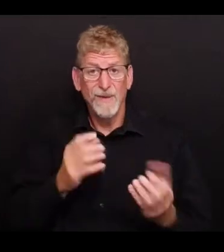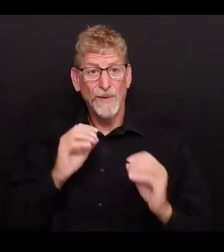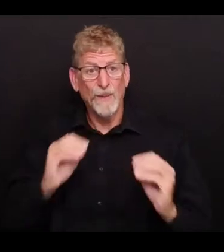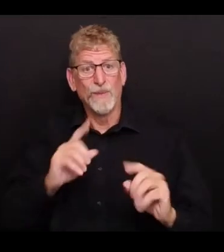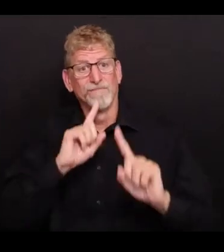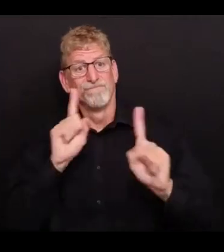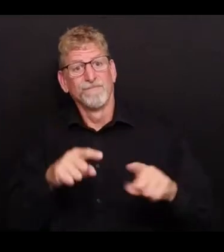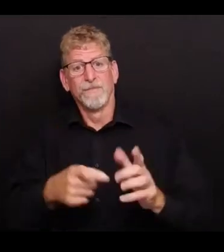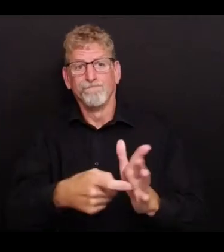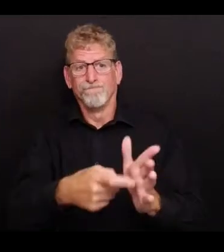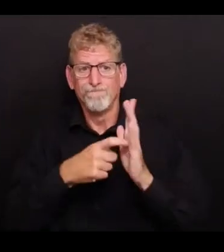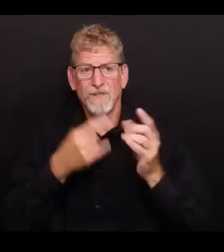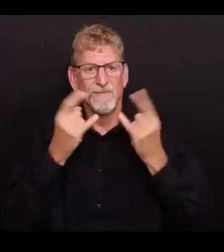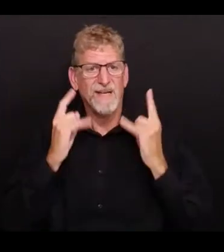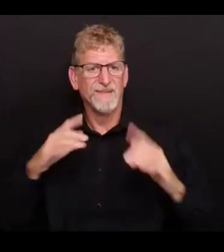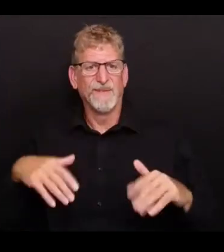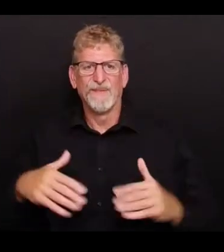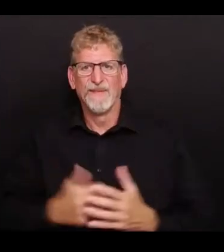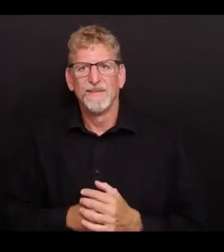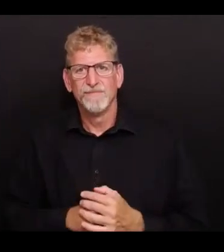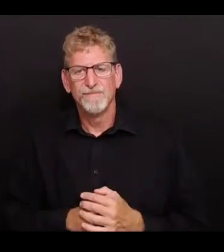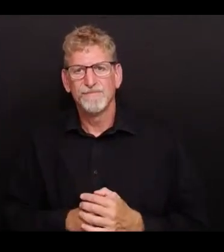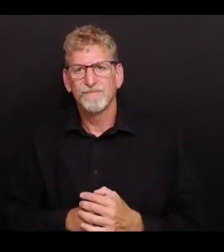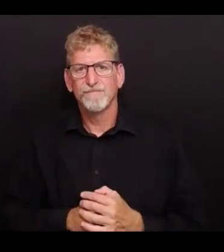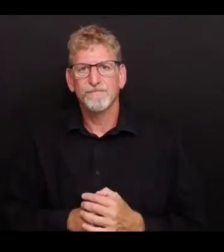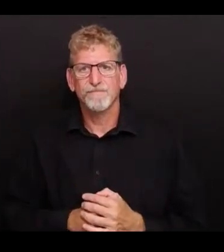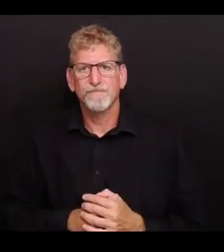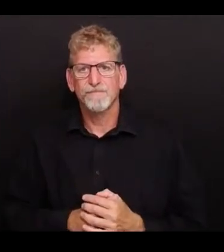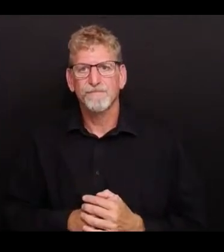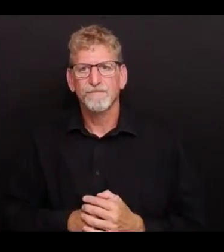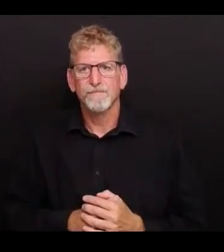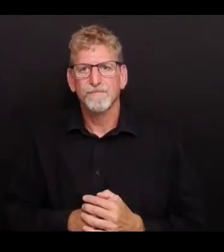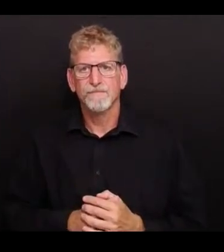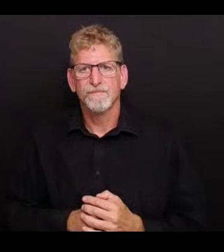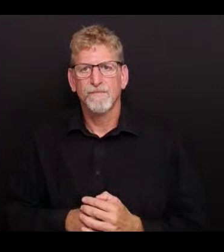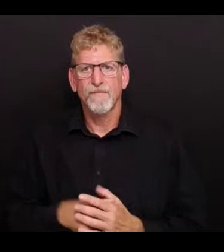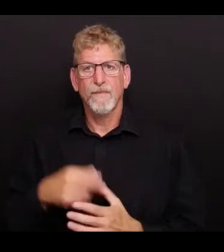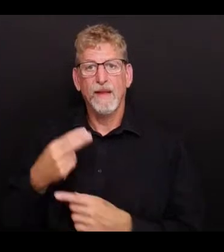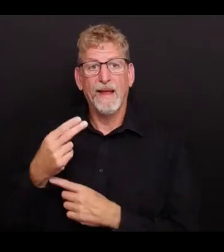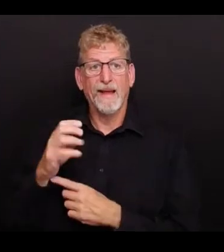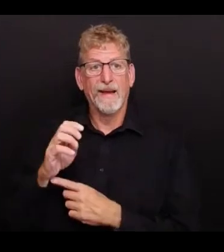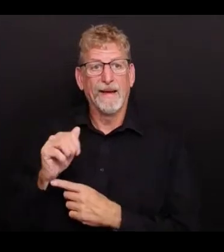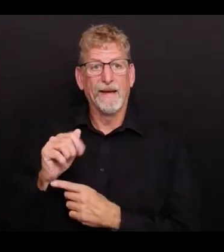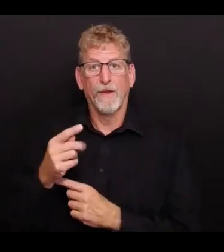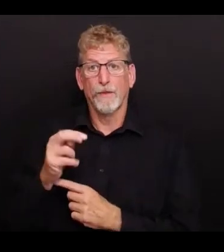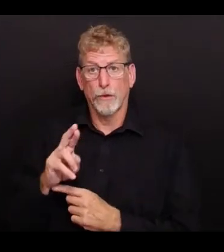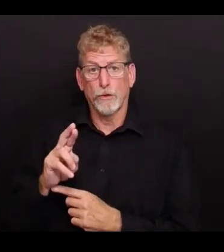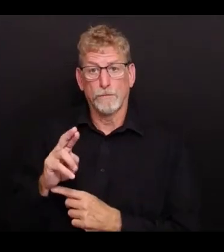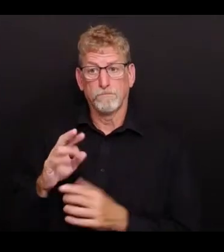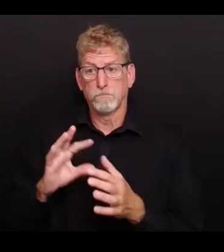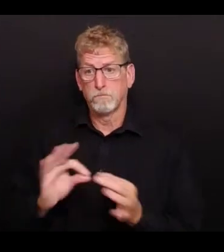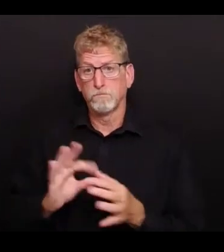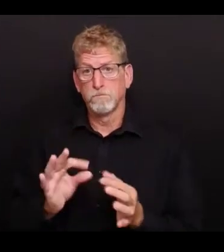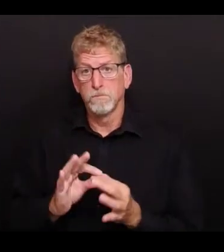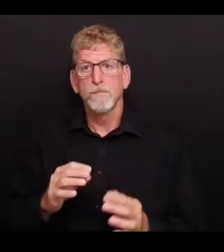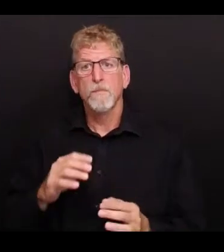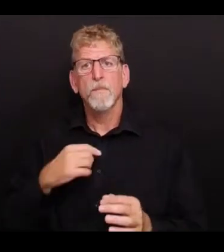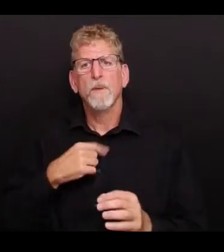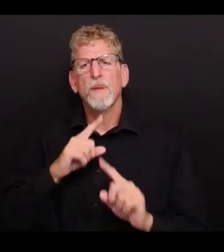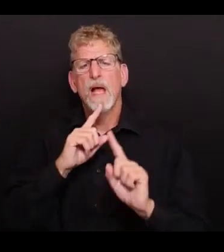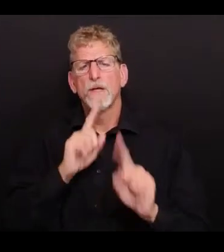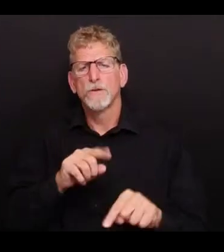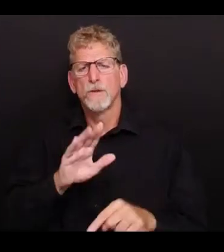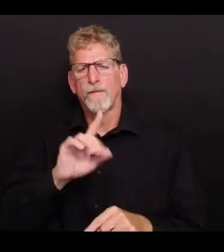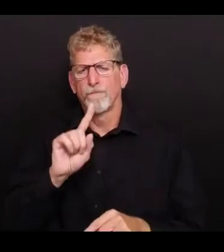This is Heather, and so I will hop in on that first part of your question. As you know, the schools have been modifying and adjusting